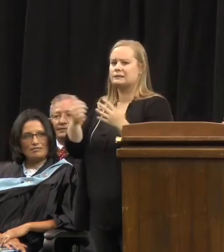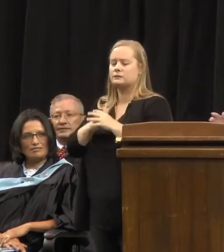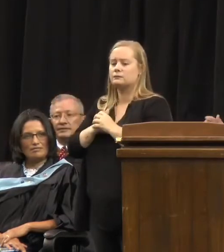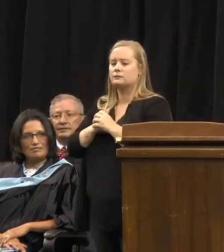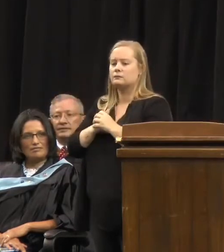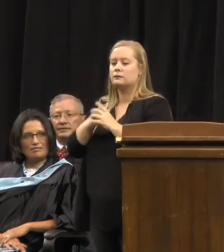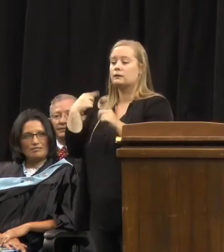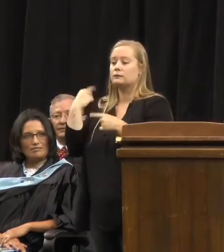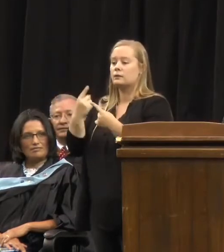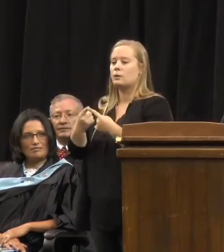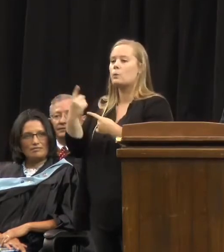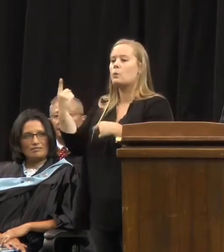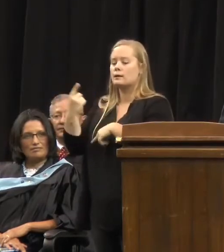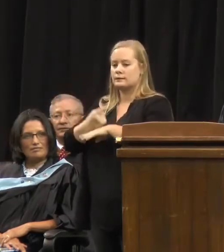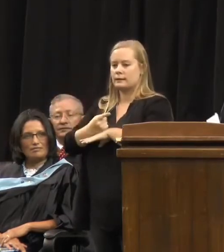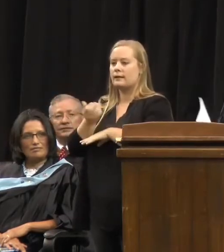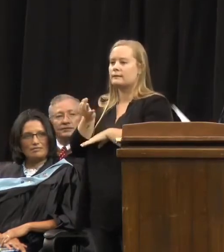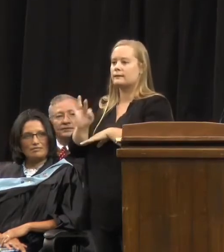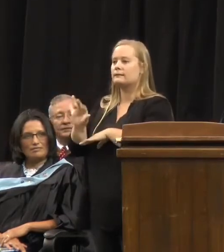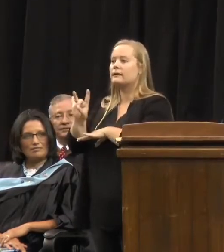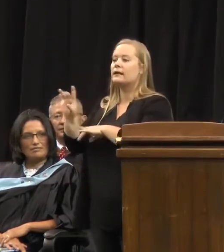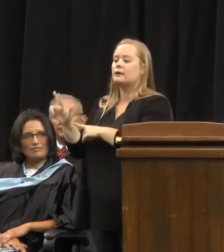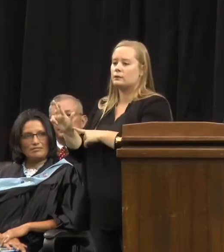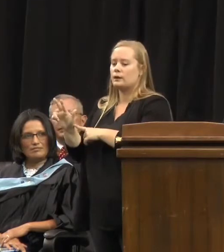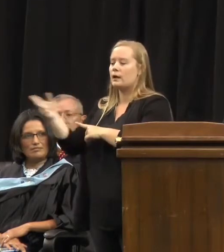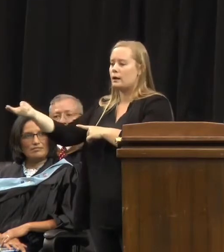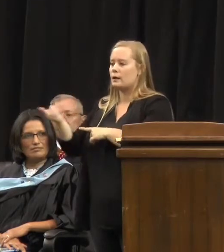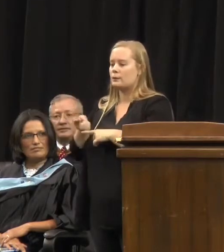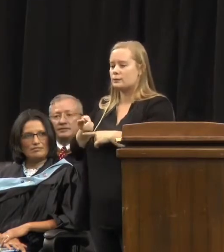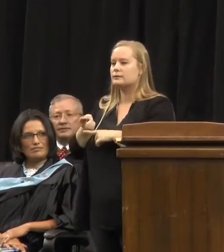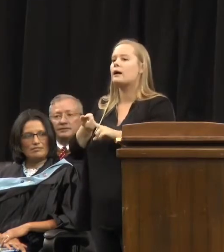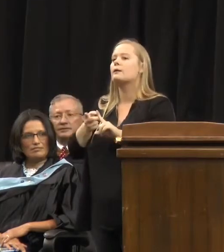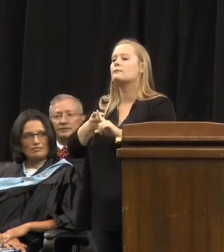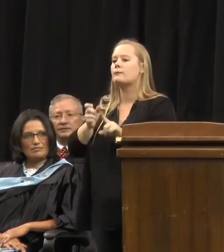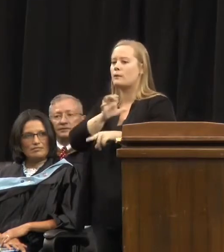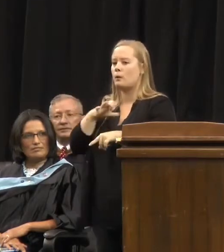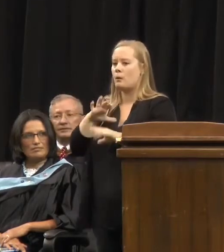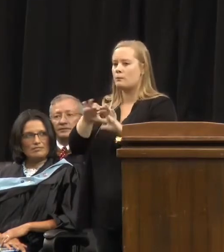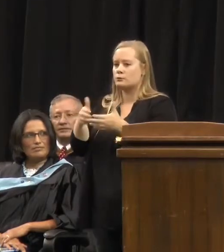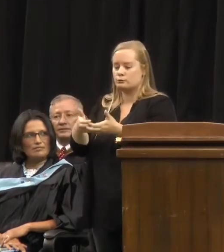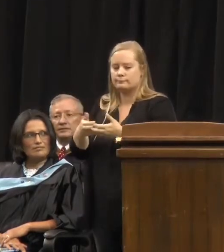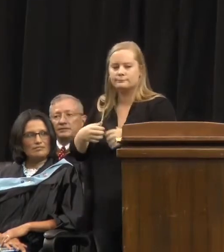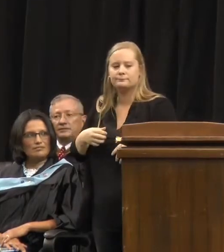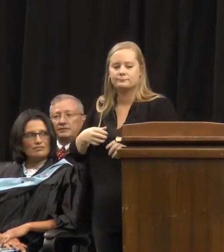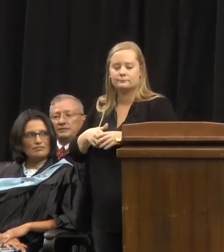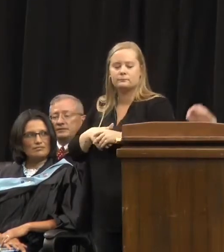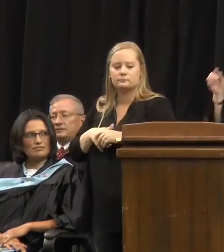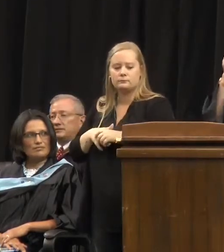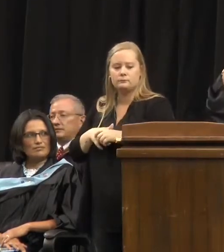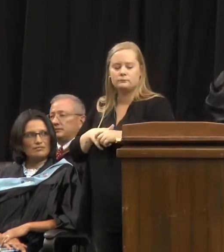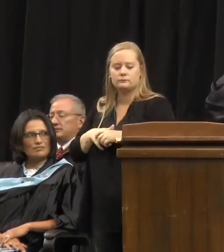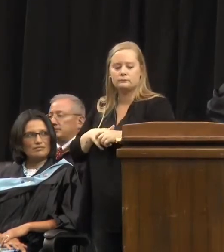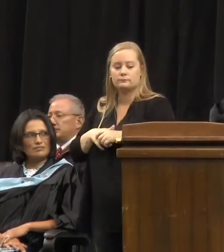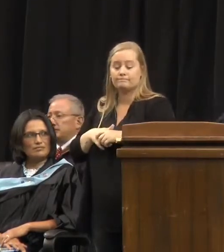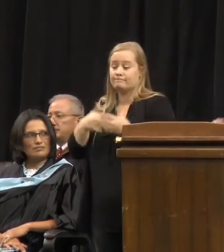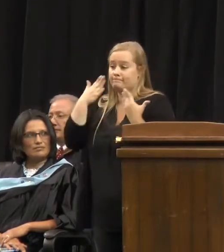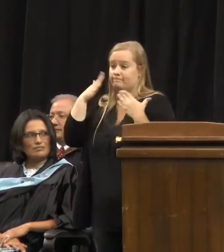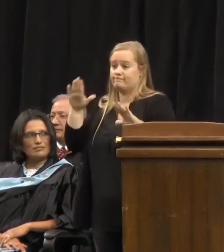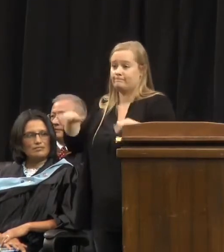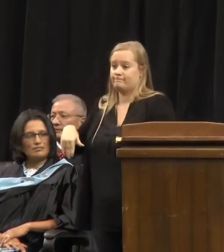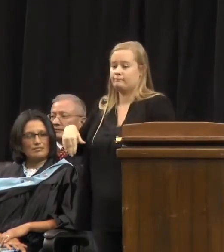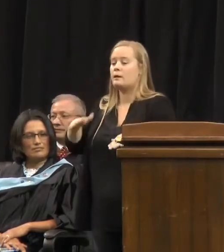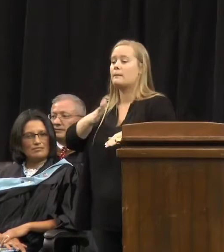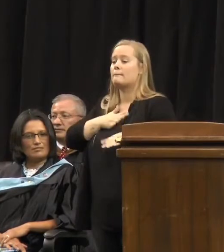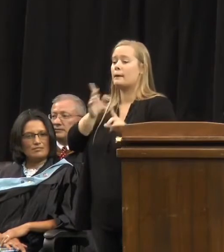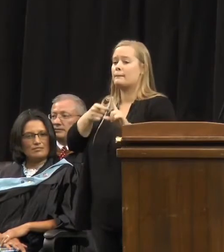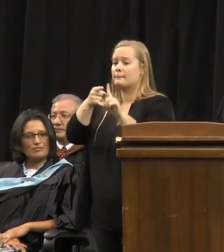day, 1983, I was hired by the Waxahachie, Texas Chamber of Commerce. Unbeknownst to me, my passion